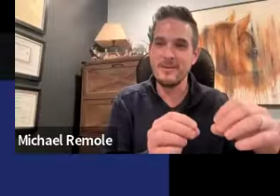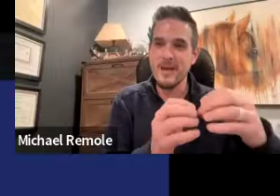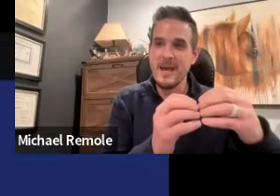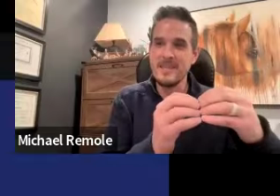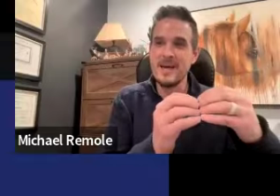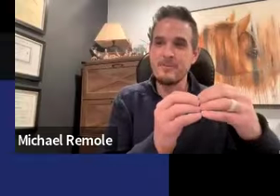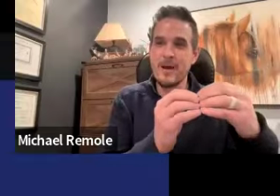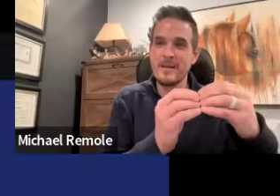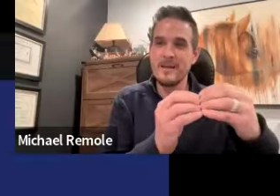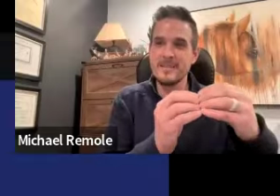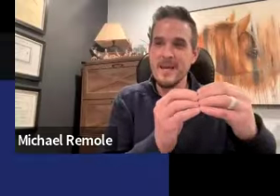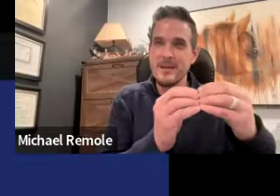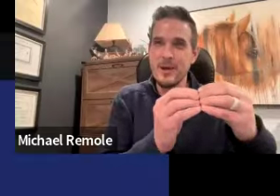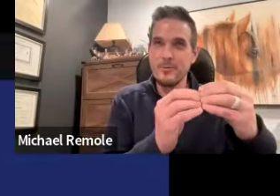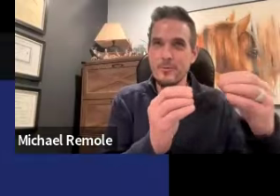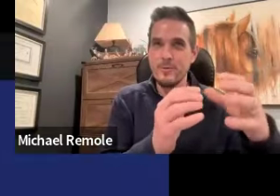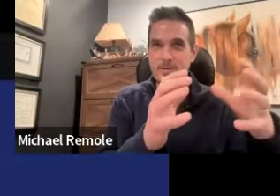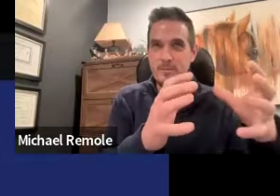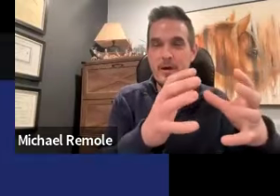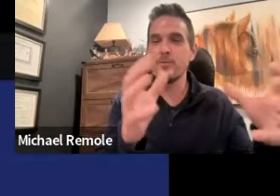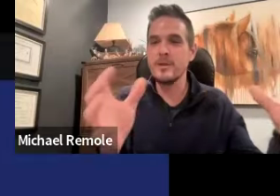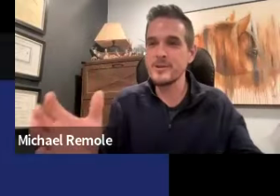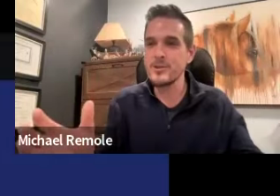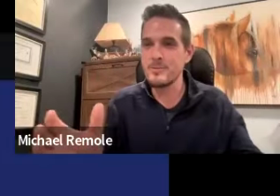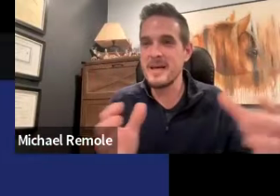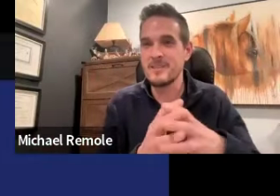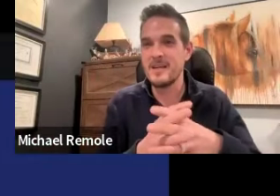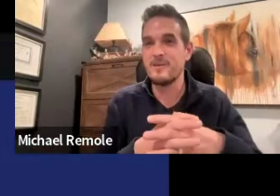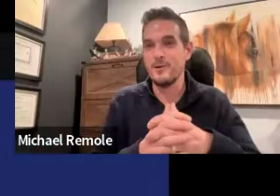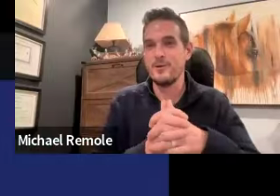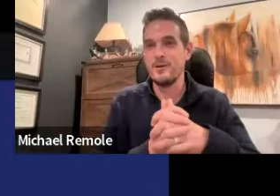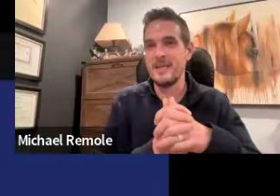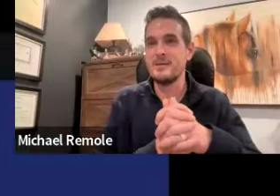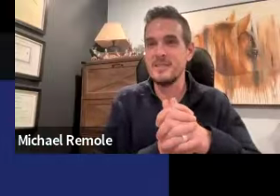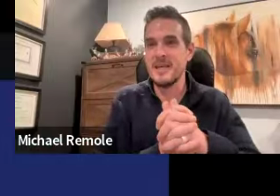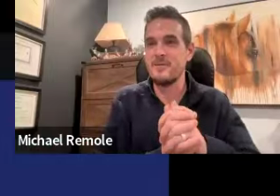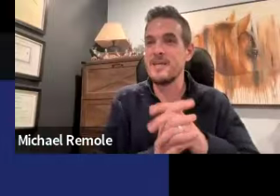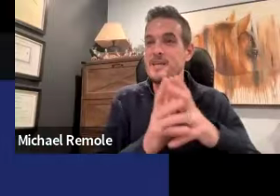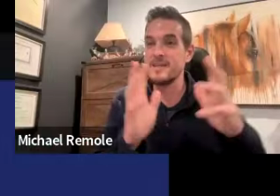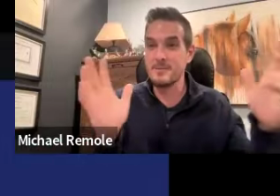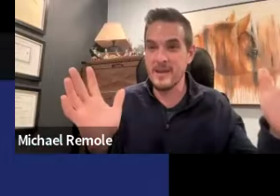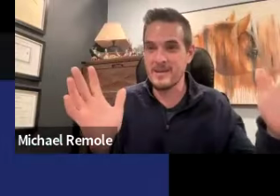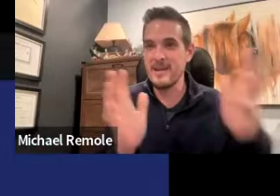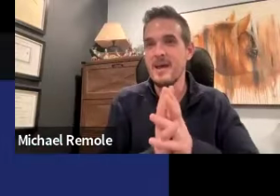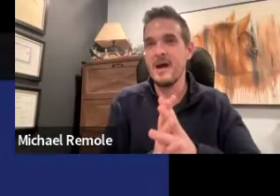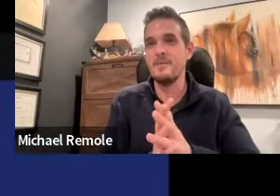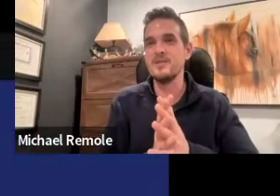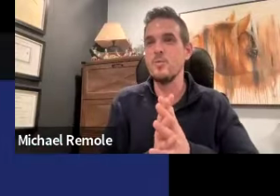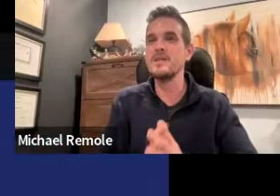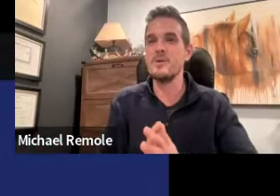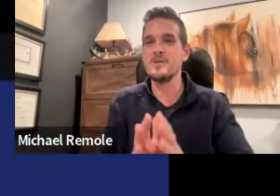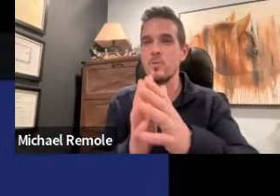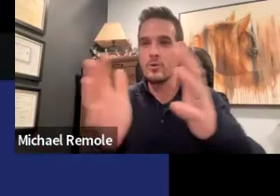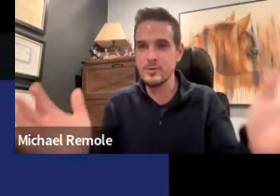felt safe, that recognized, other relationships outside of here, he could be safe and he could expand